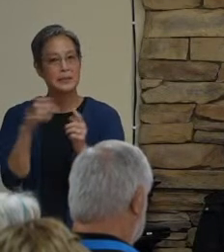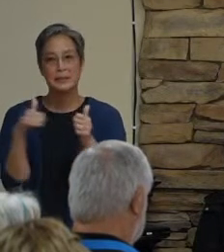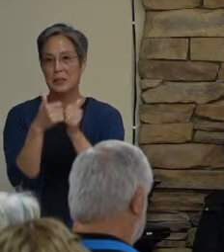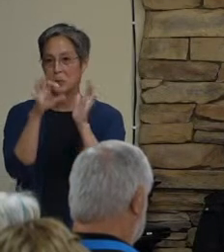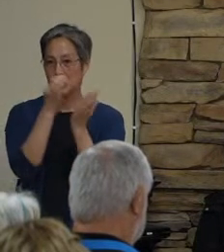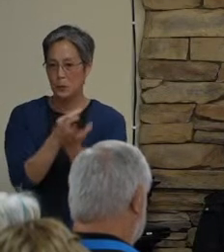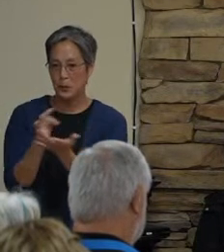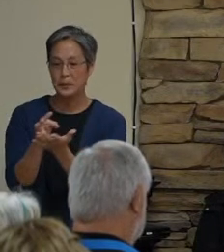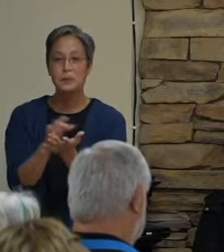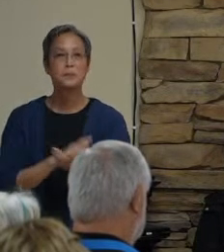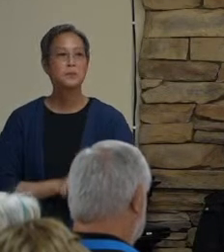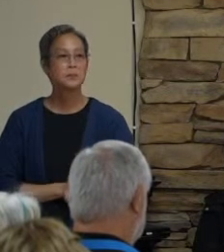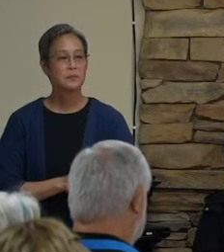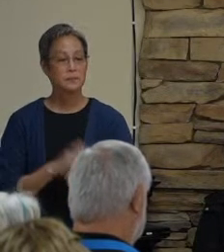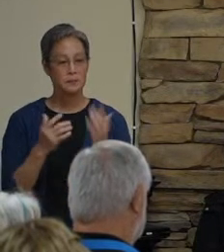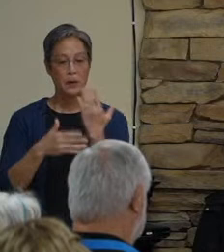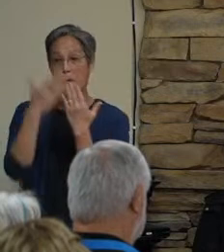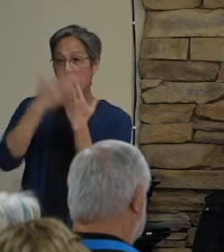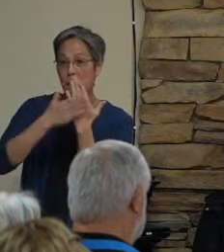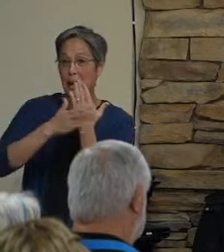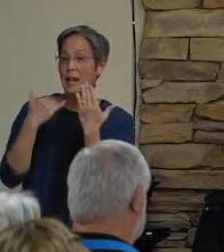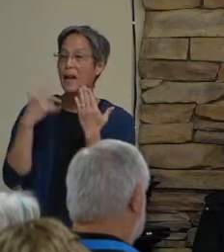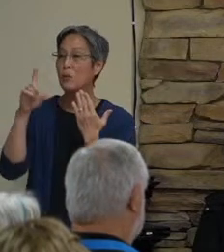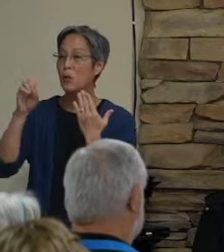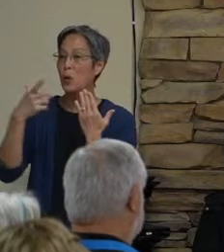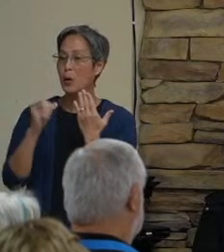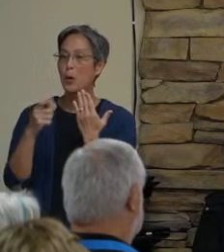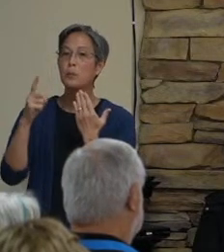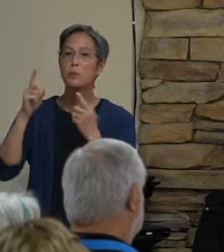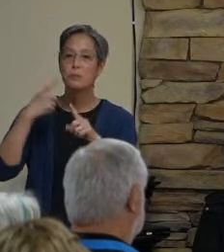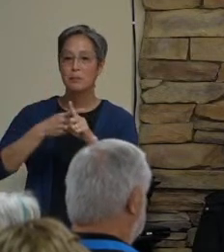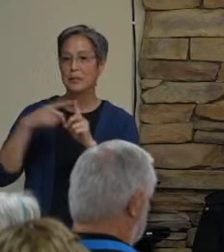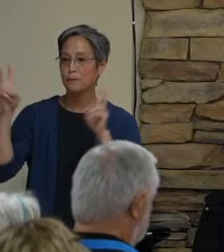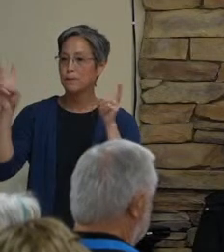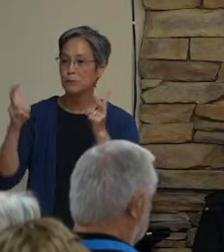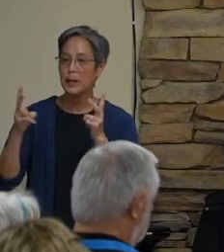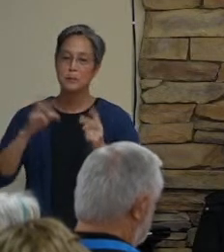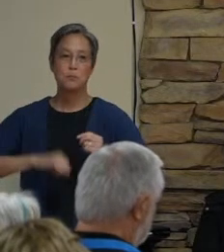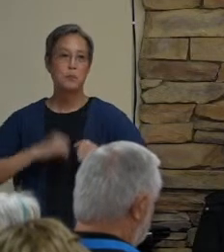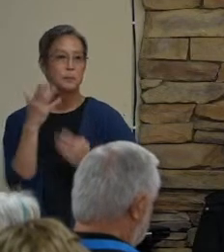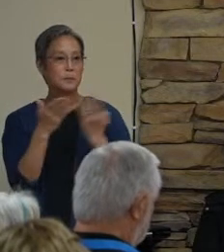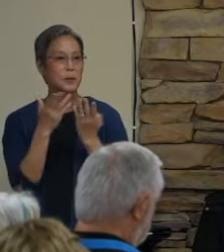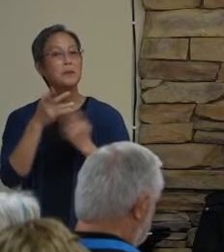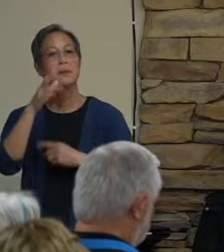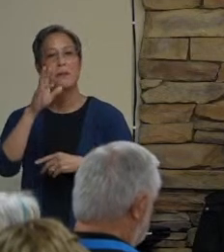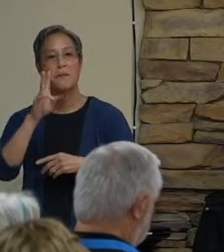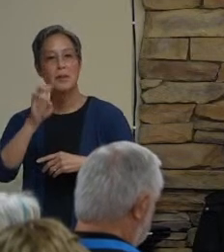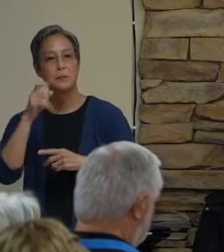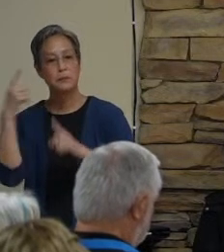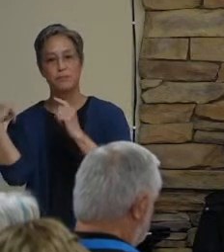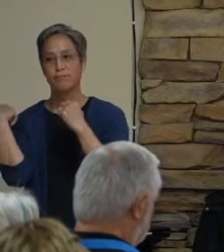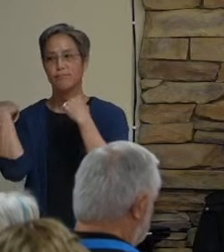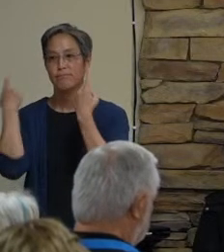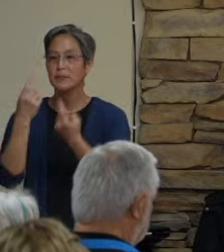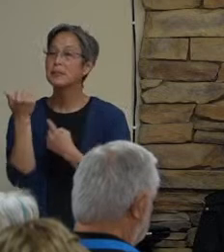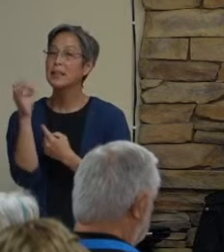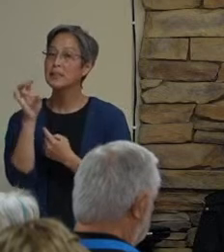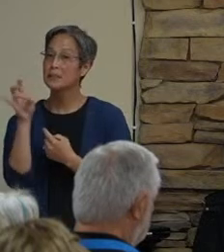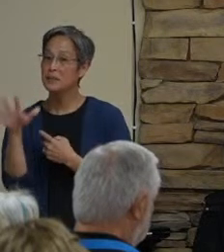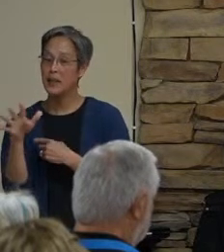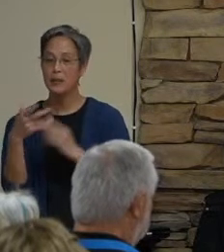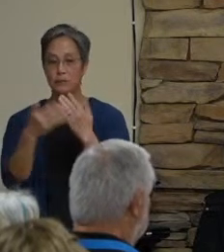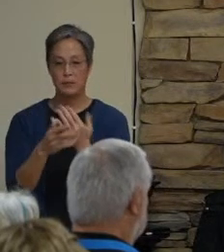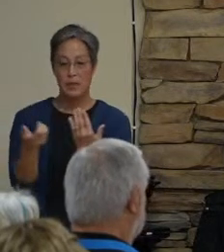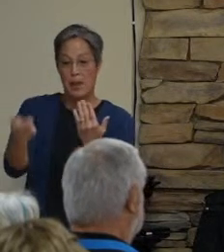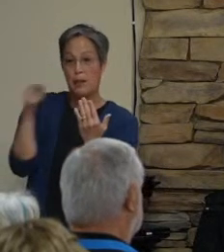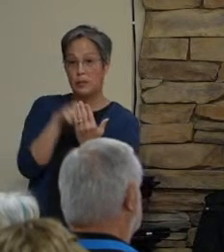challenge coin. On one side is our logo and the phrase "proudly serving veterans since 1975. On the other side is